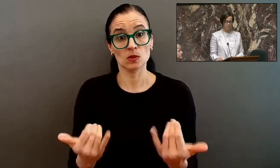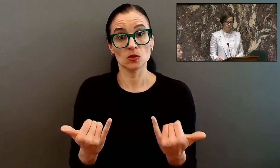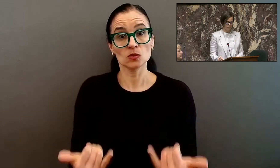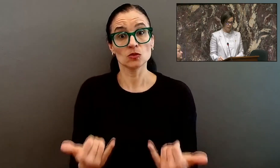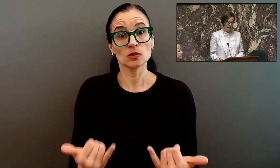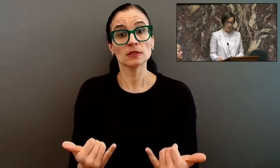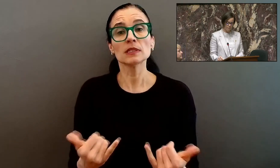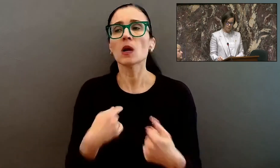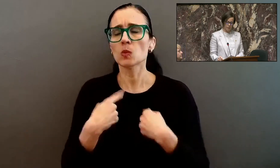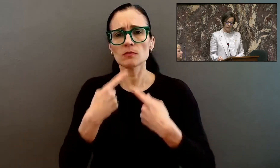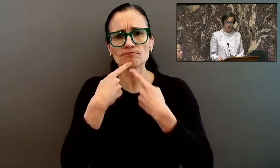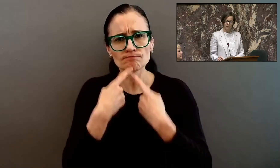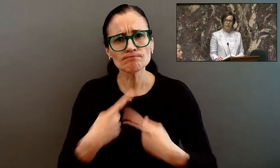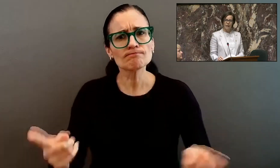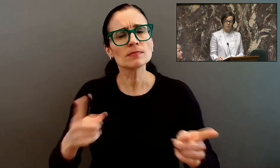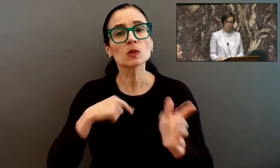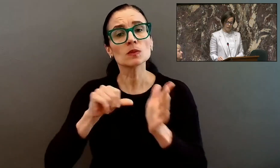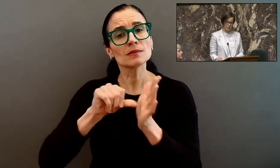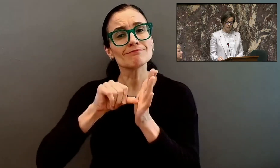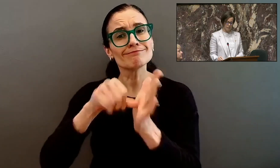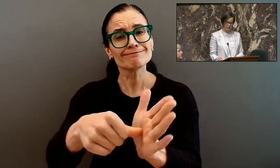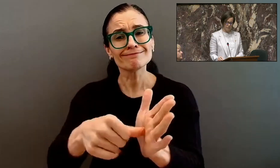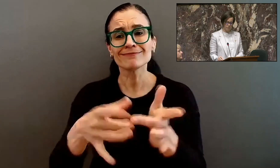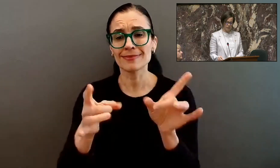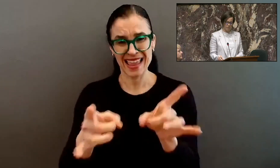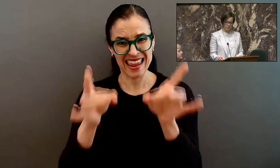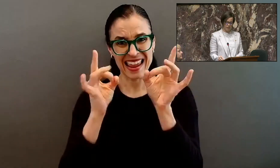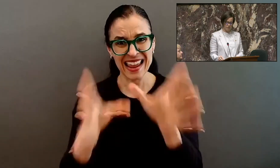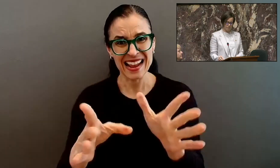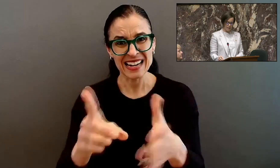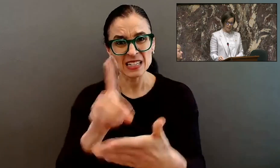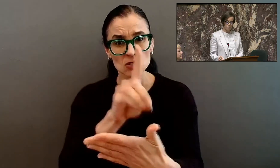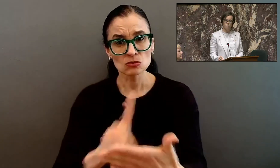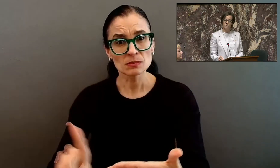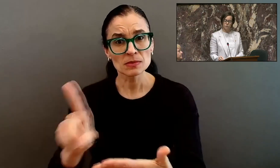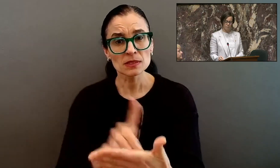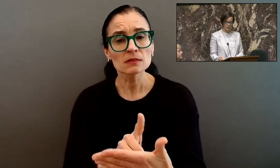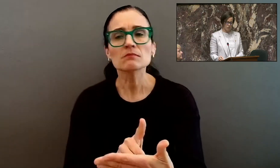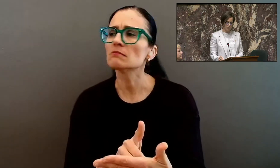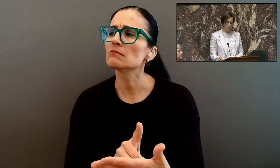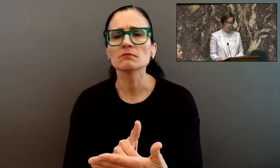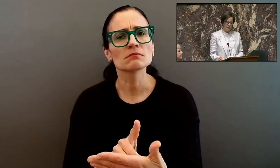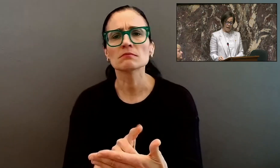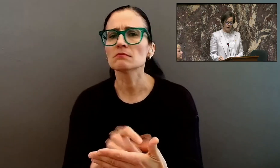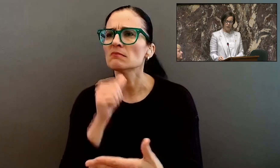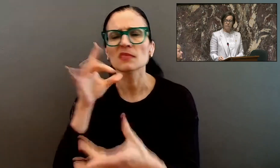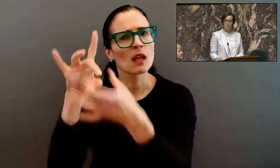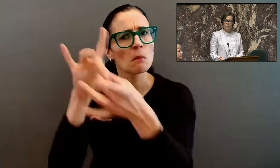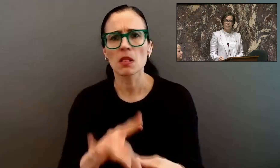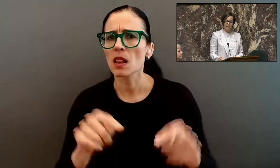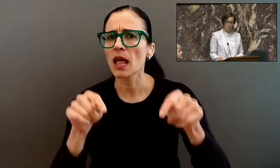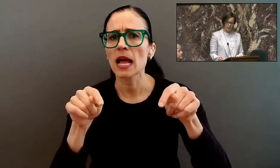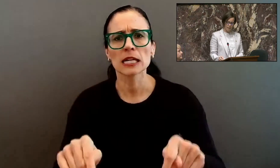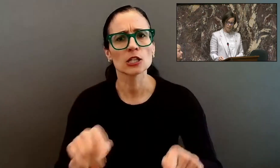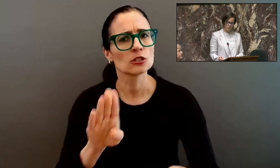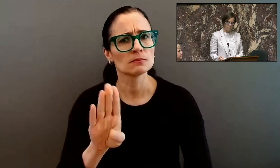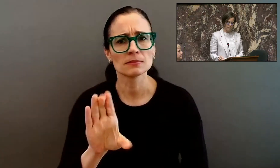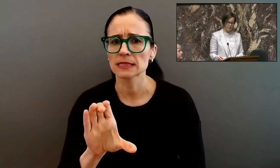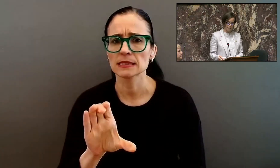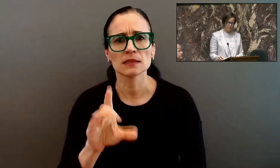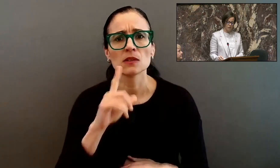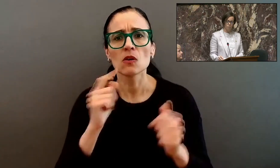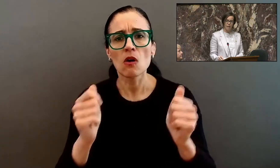Columbia. Everyone has the right to live without fear of violence or discrimination, and our government is committed